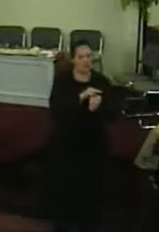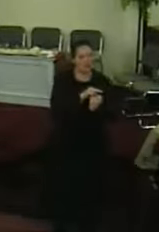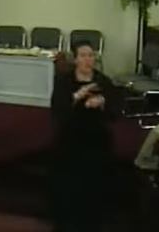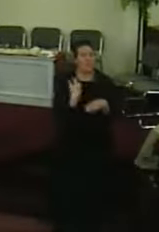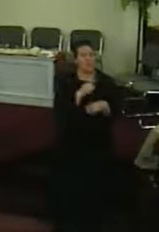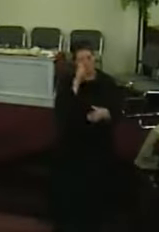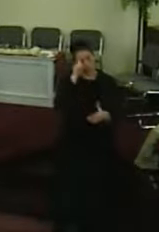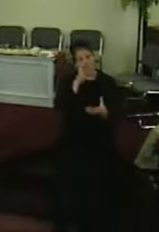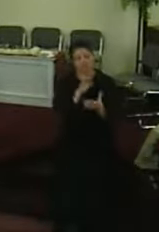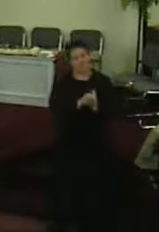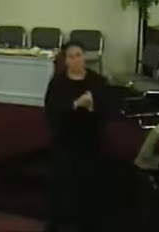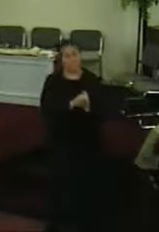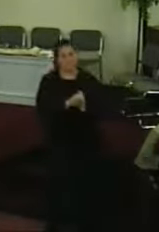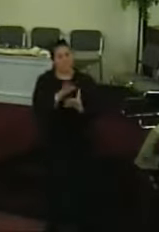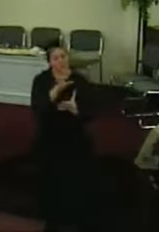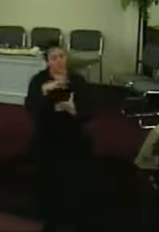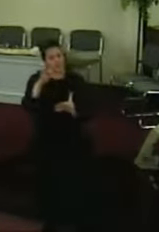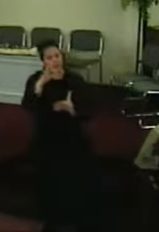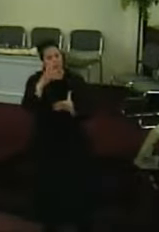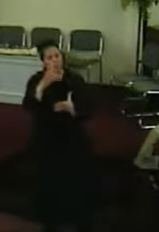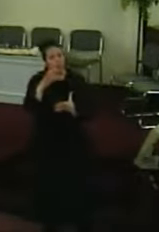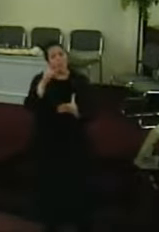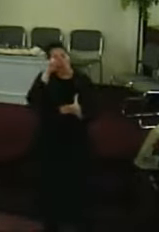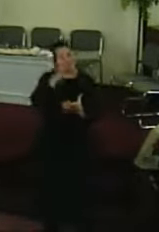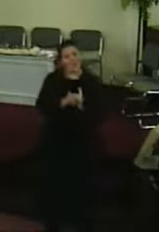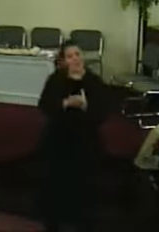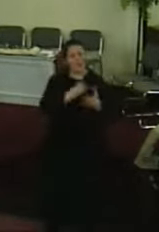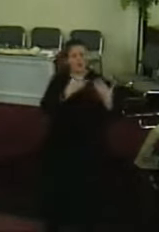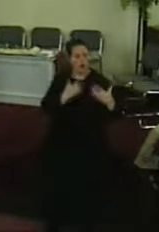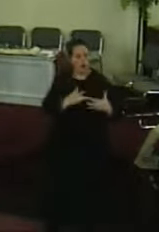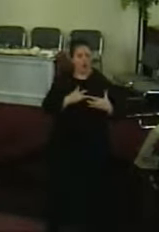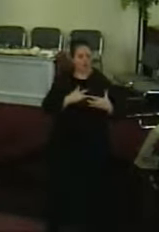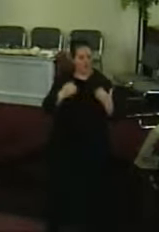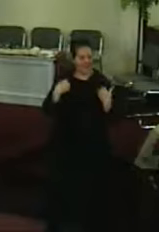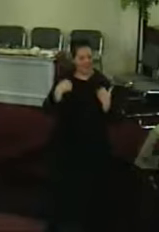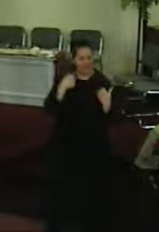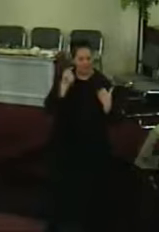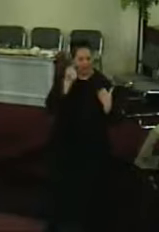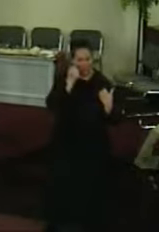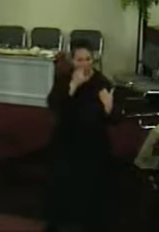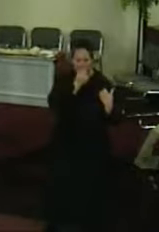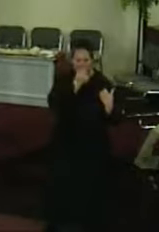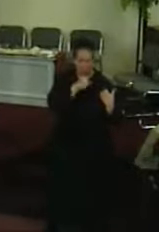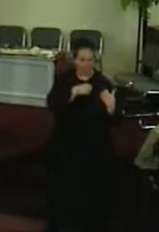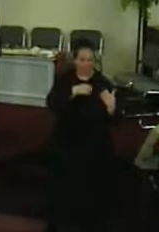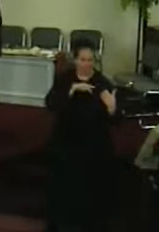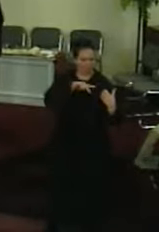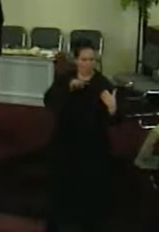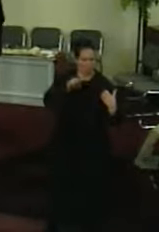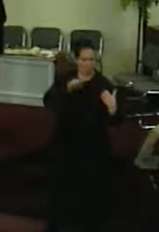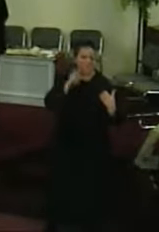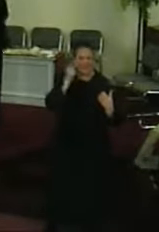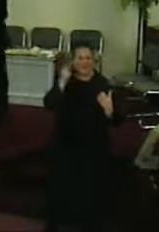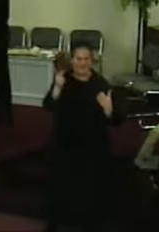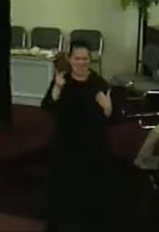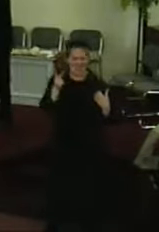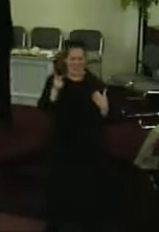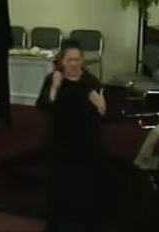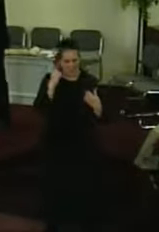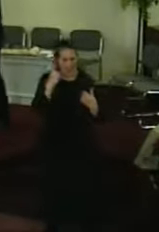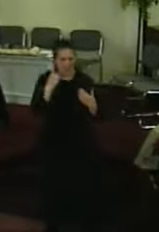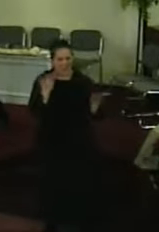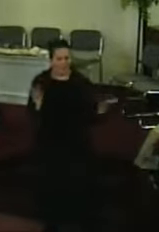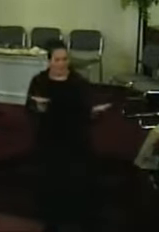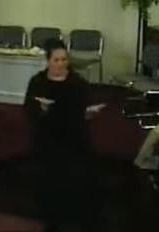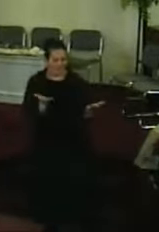our hearts got to have eyes. We got to be able to see things. And Abraham, his nephew